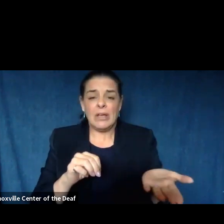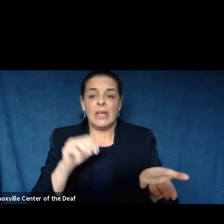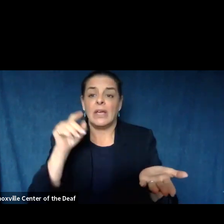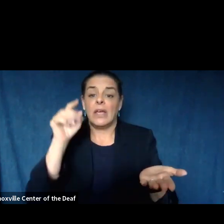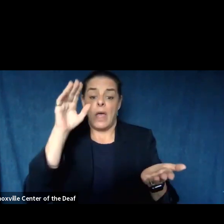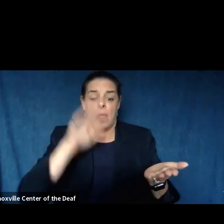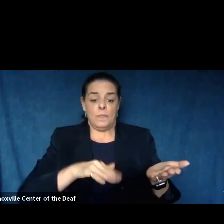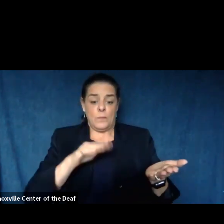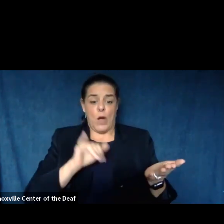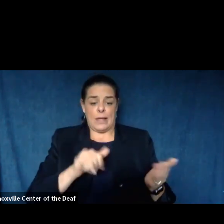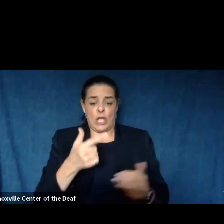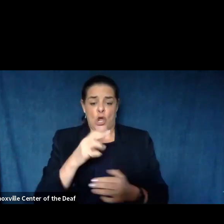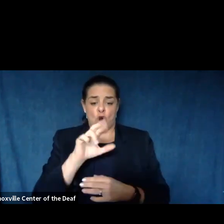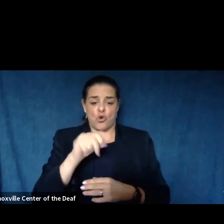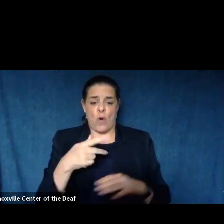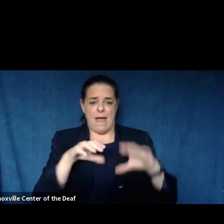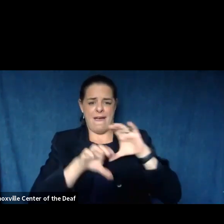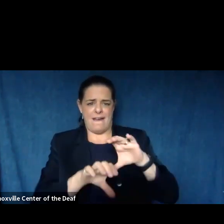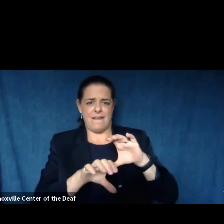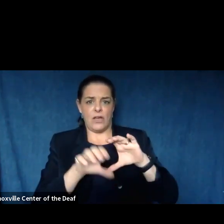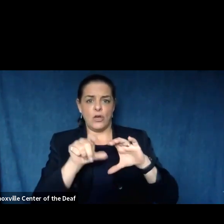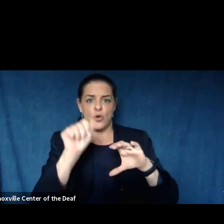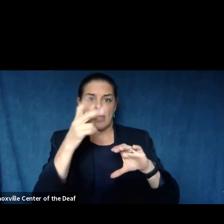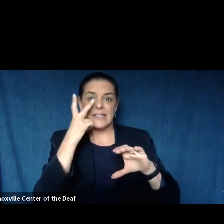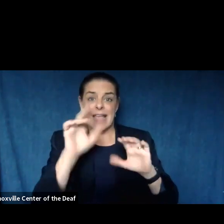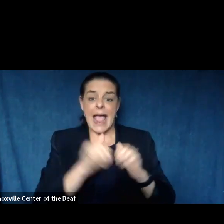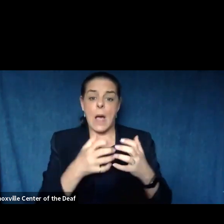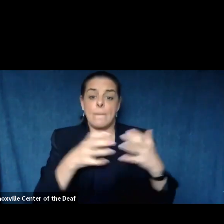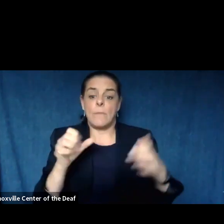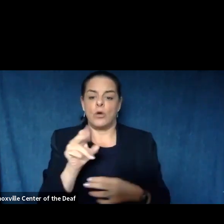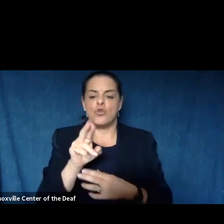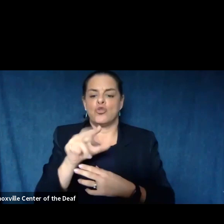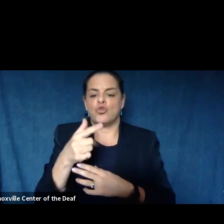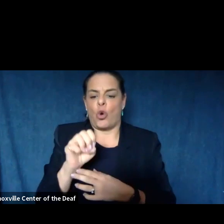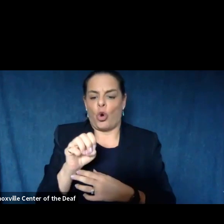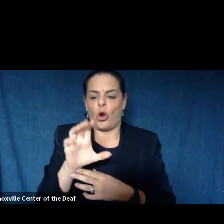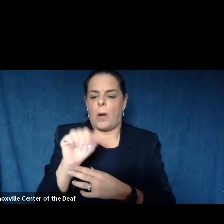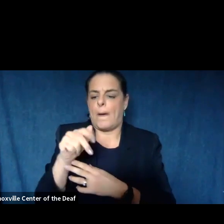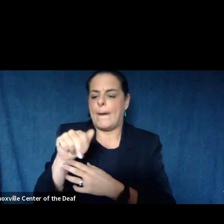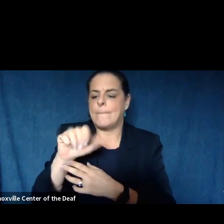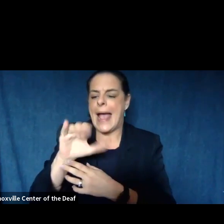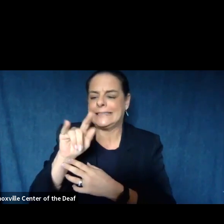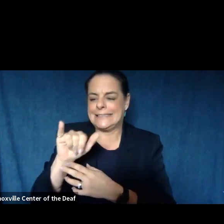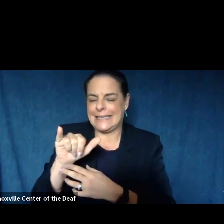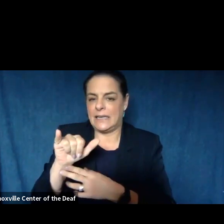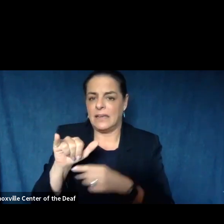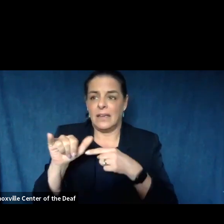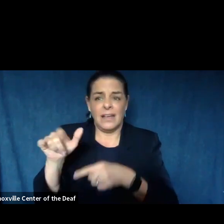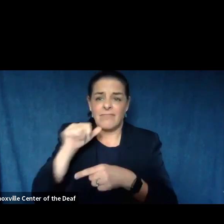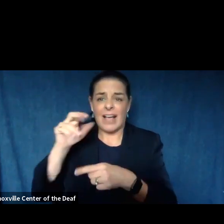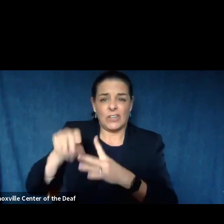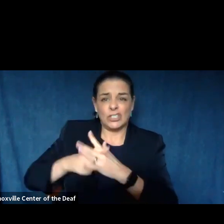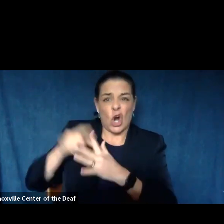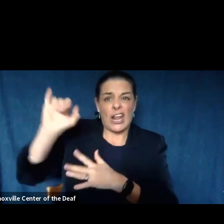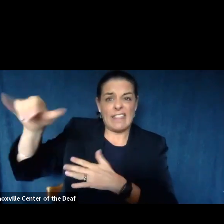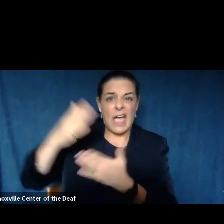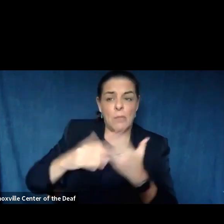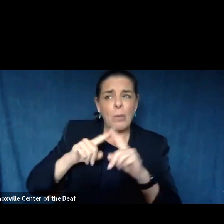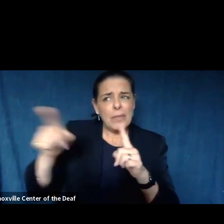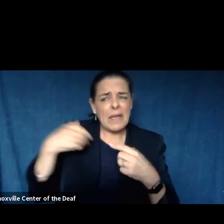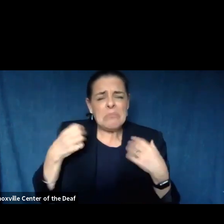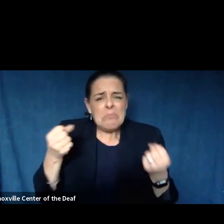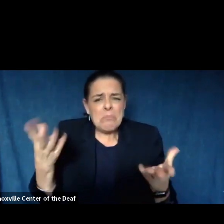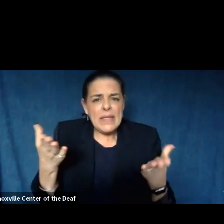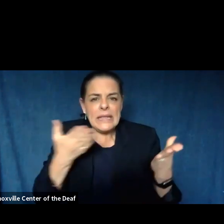graph of that section, you can see how much surge capacity they have, and they haven't even activated that. So they have a lot of tools in their toolbox to